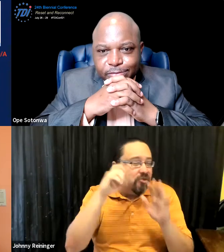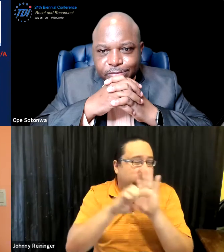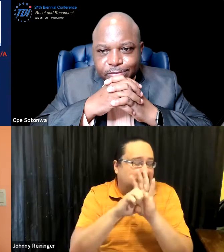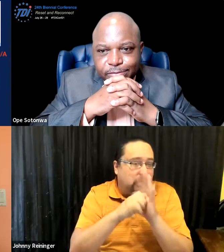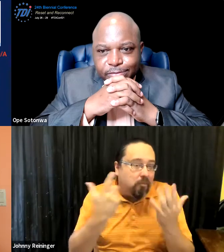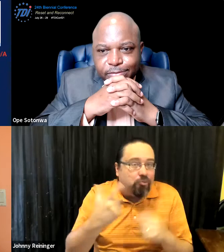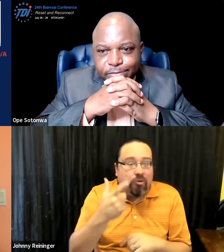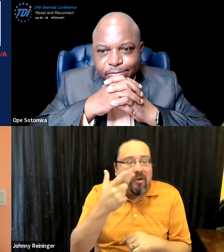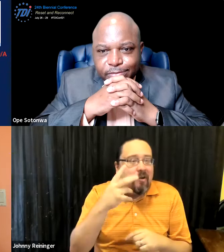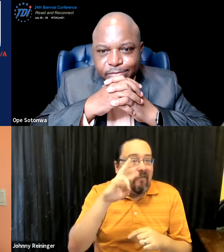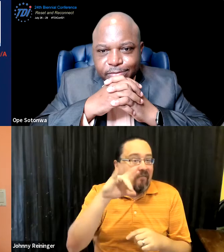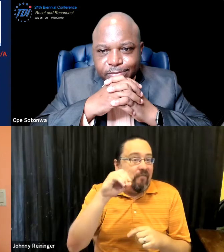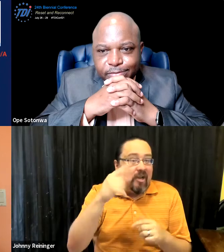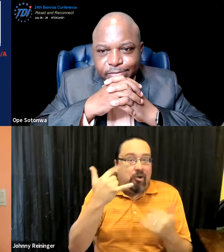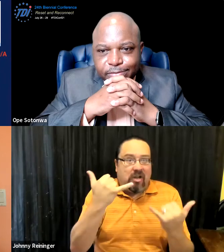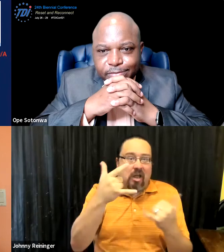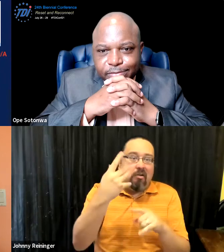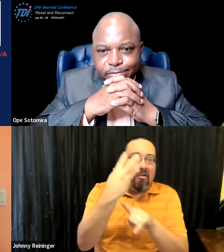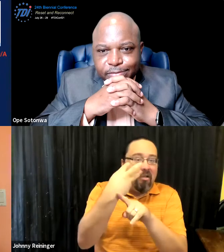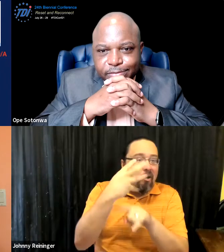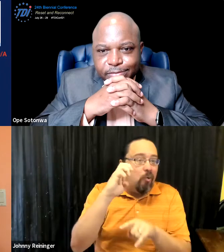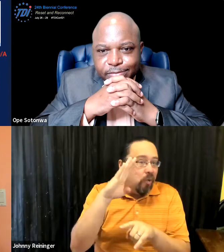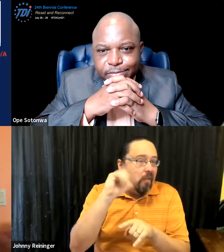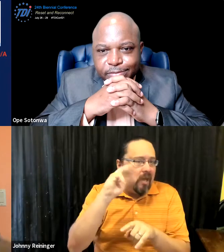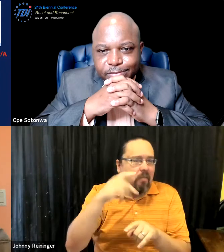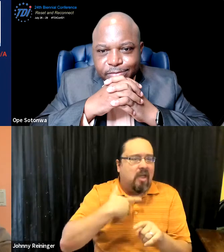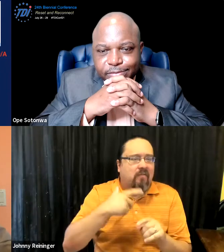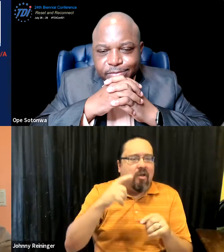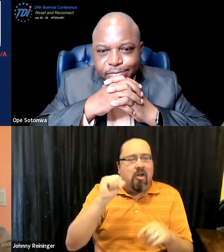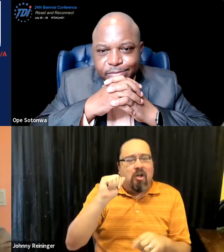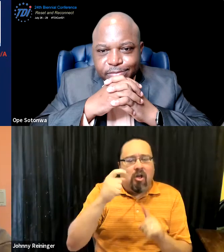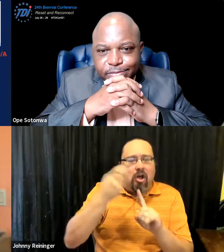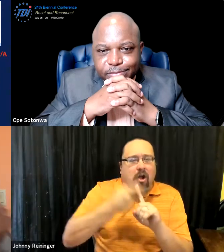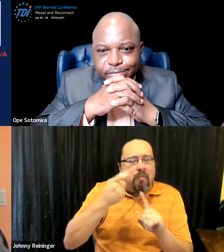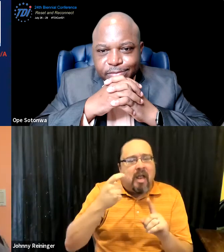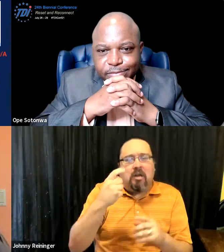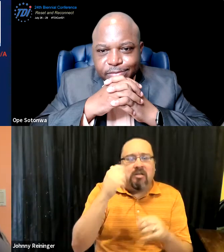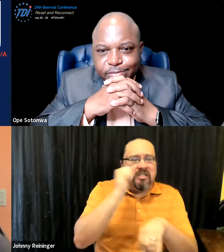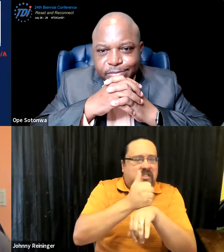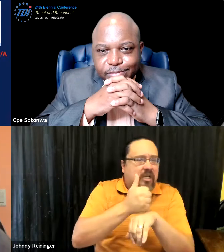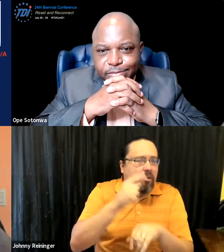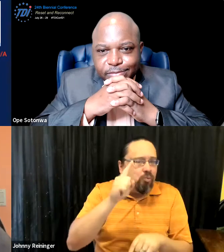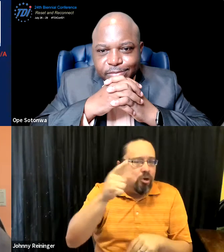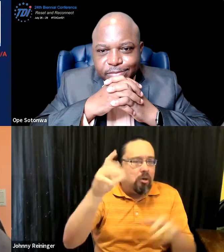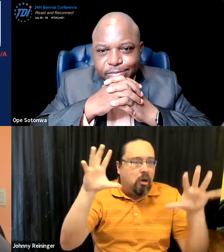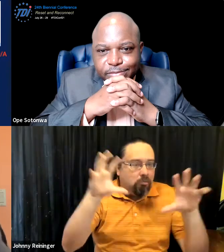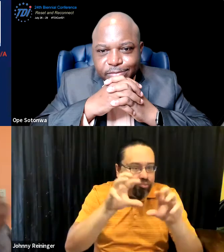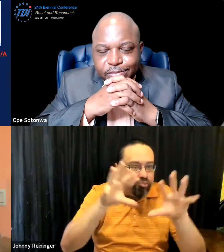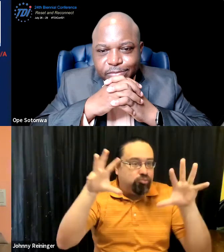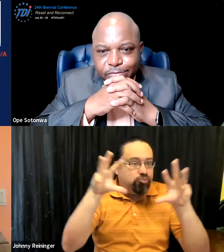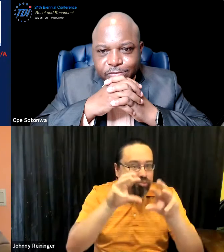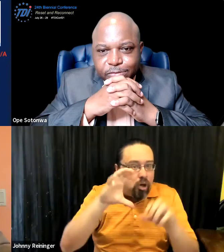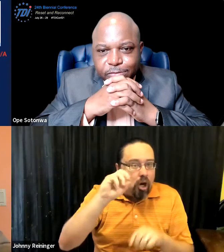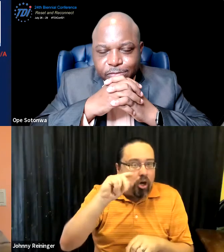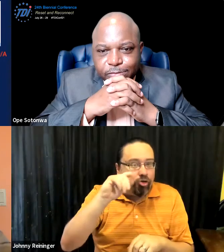population. I think they need to think about that when they're developing. Because right now with the video on the webcam, they have an automatic